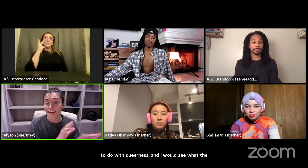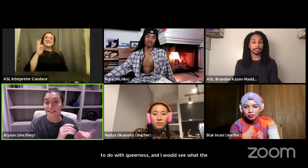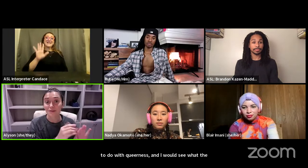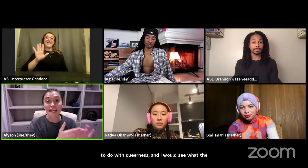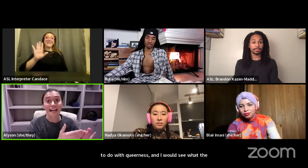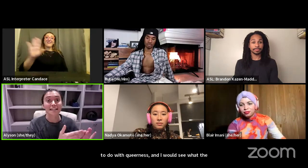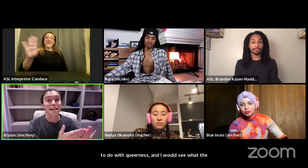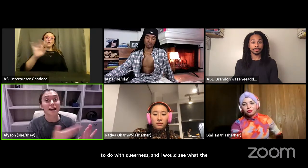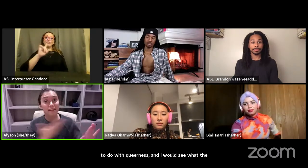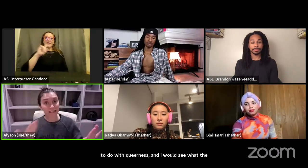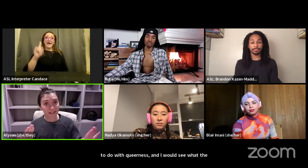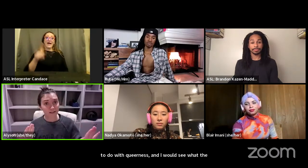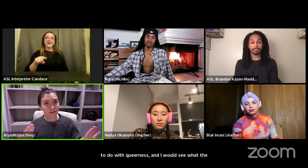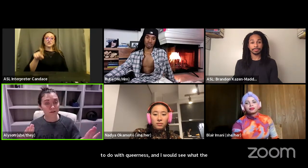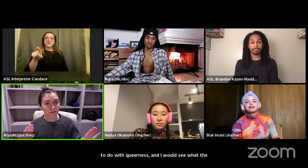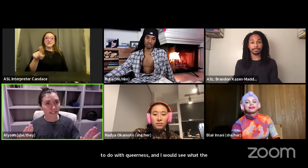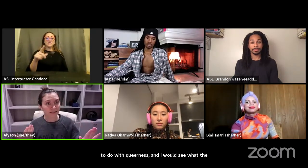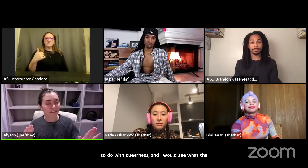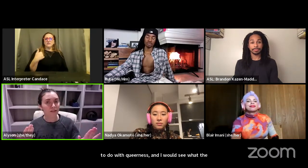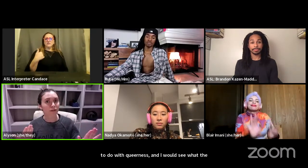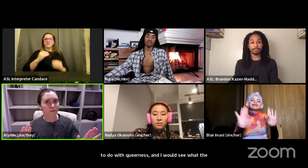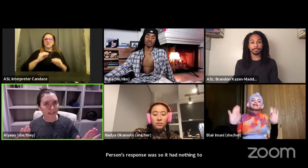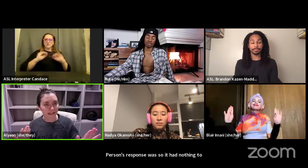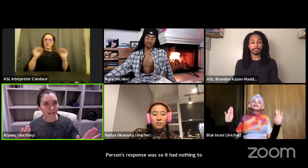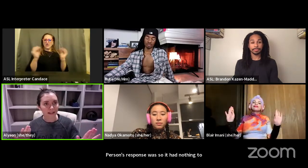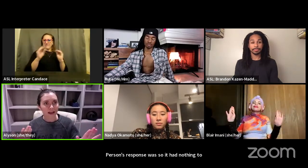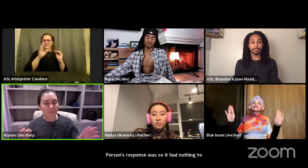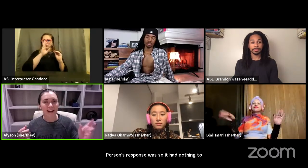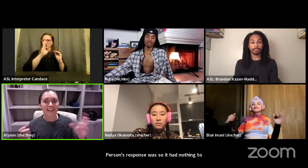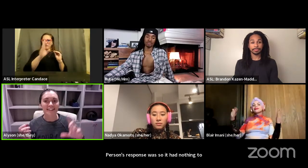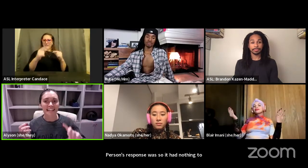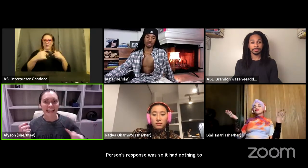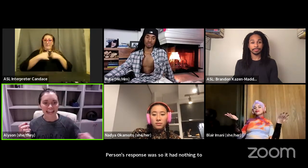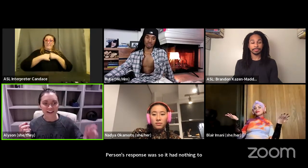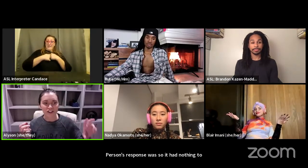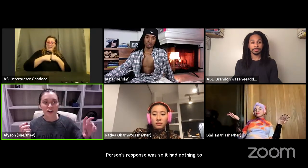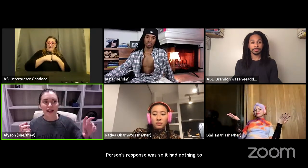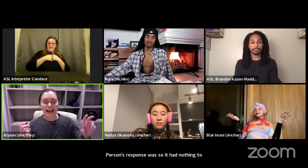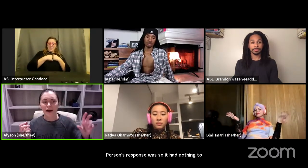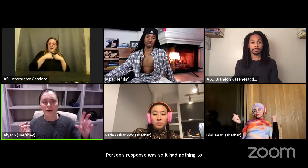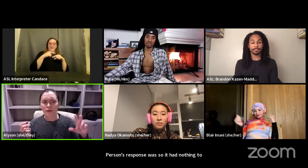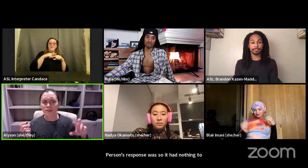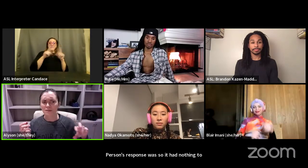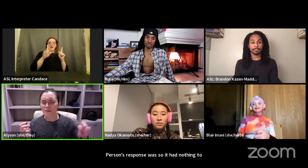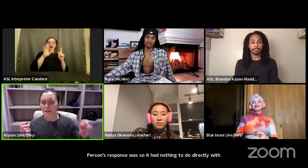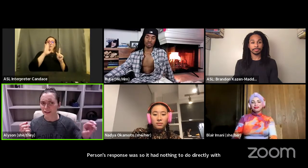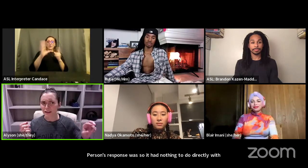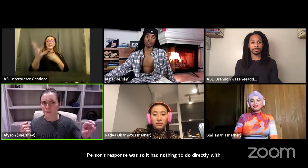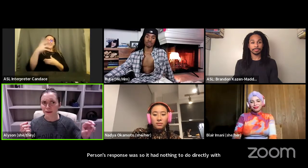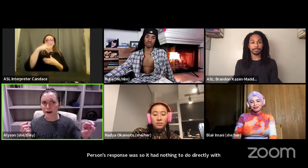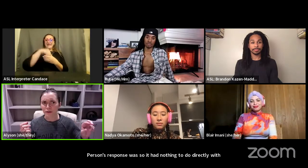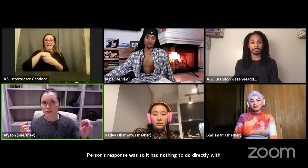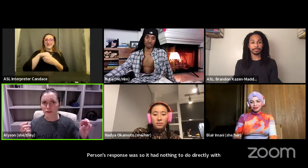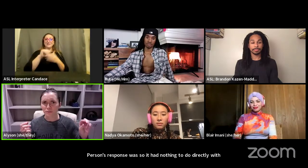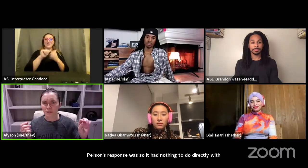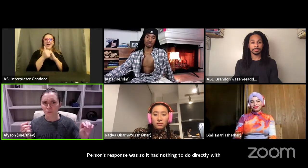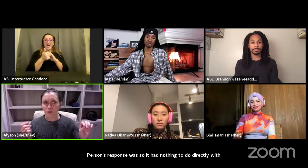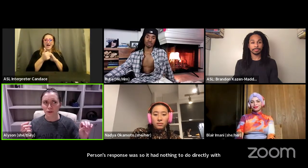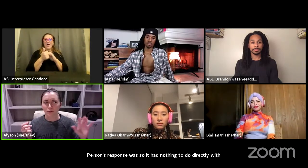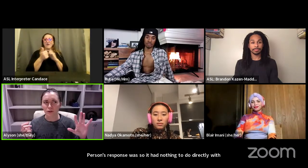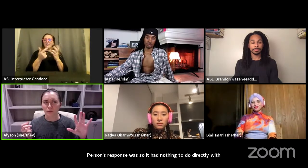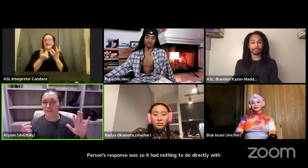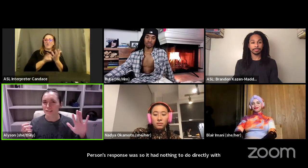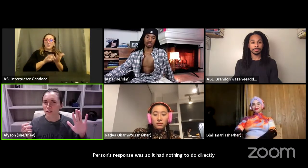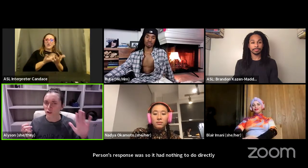was. So it had nothing to do directly with me, but I could gauge how they were speaking about